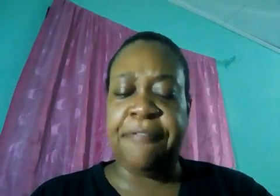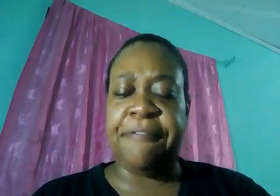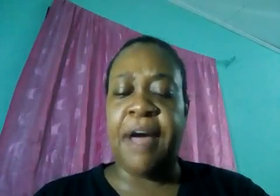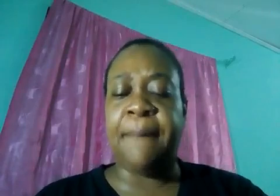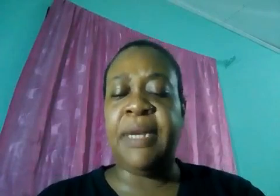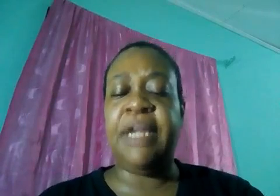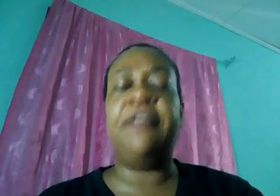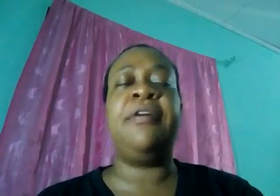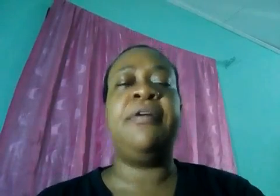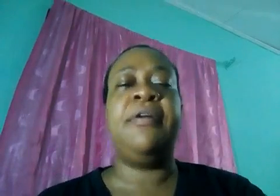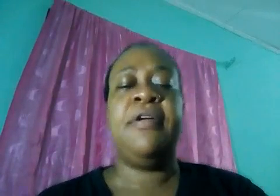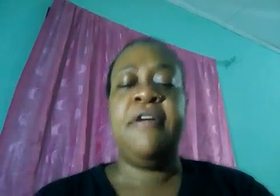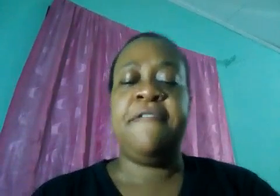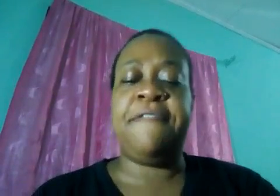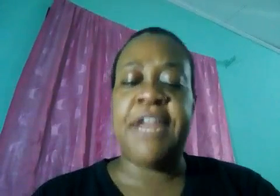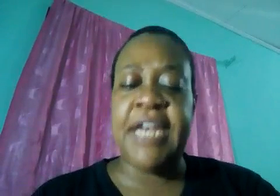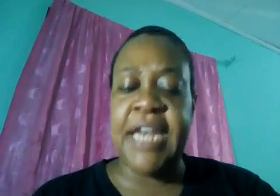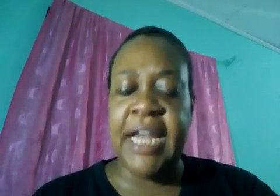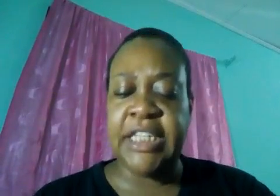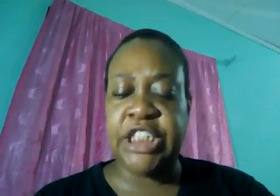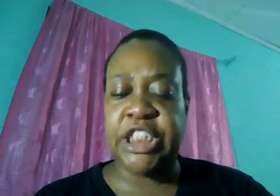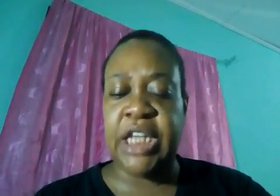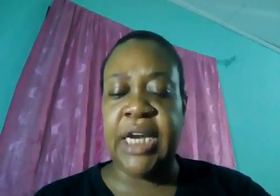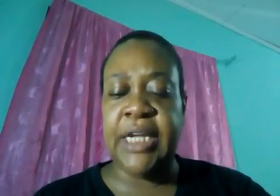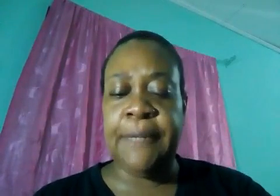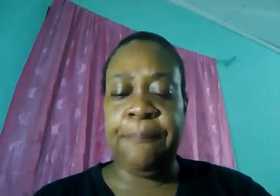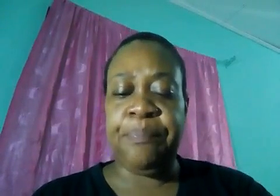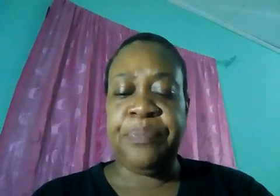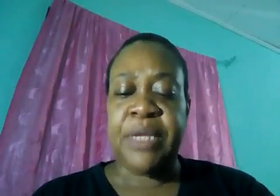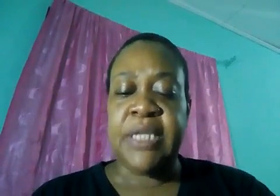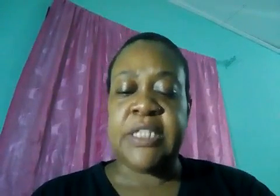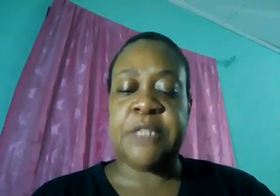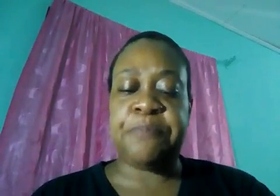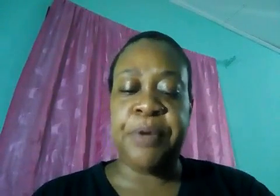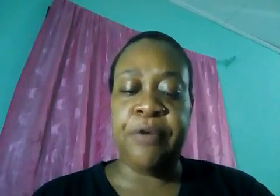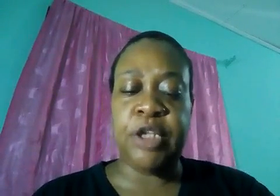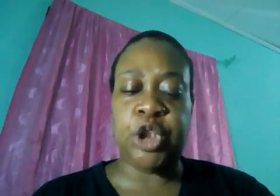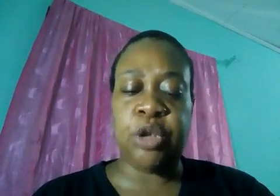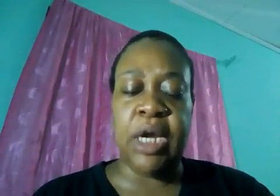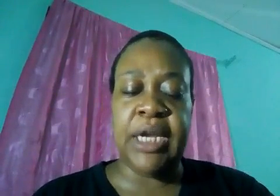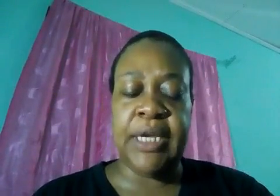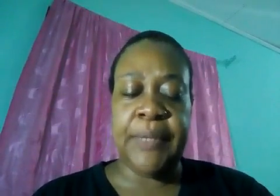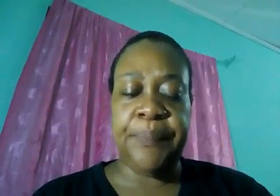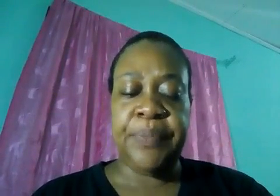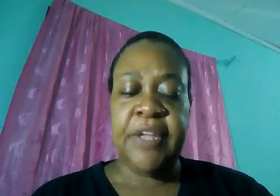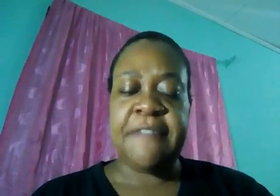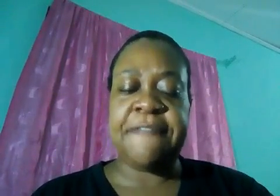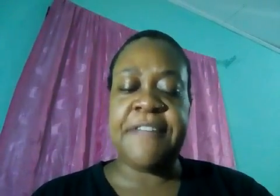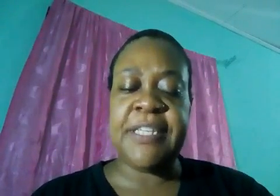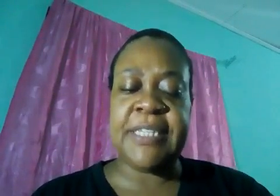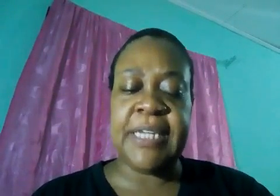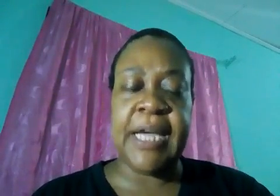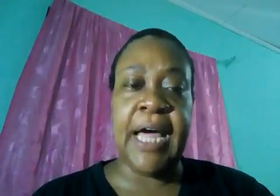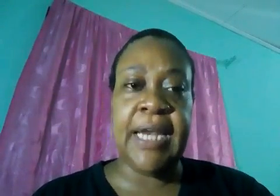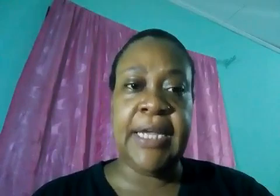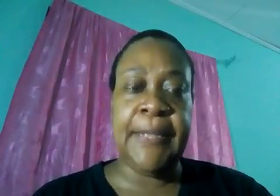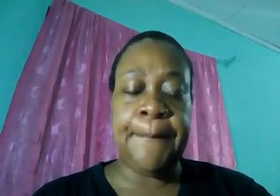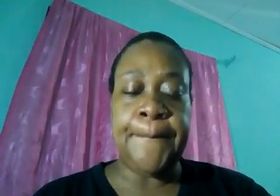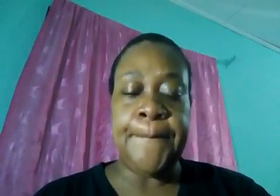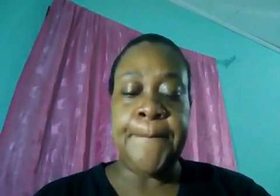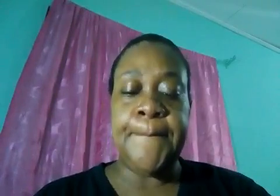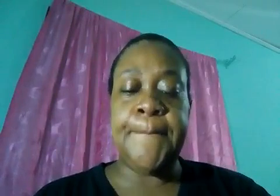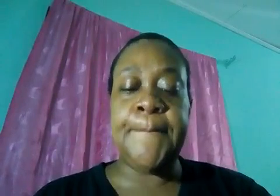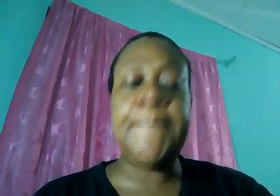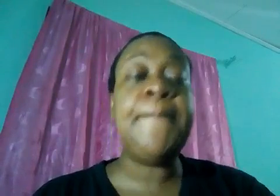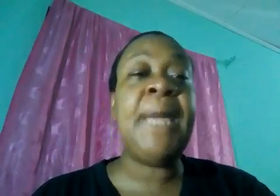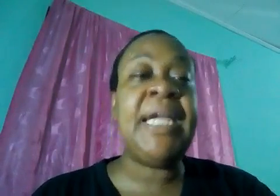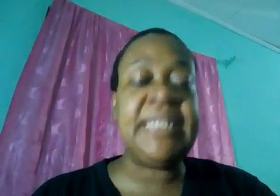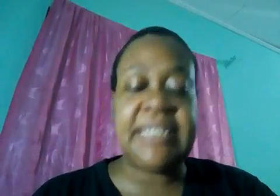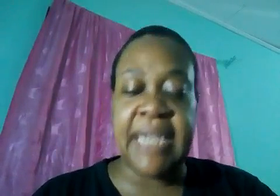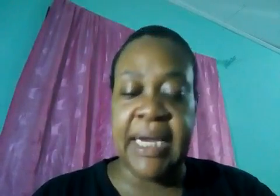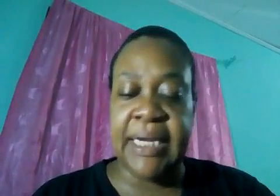family financially, spiritually, physically, mentally,